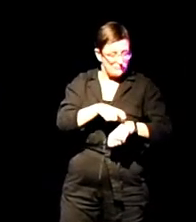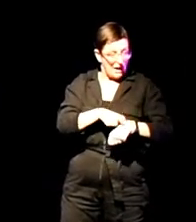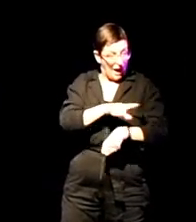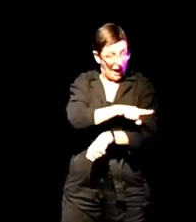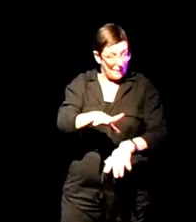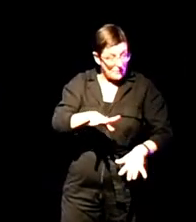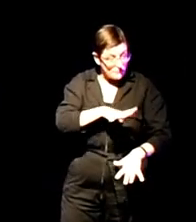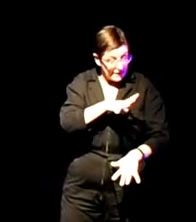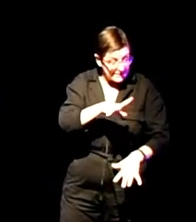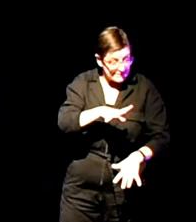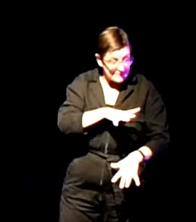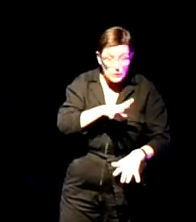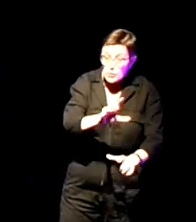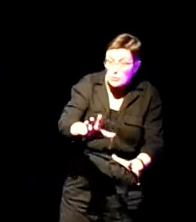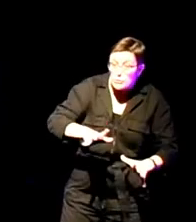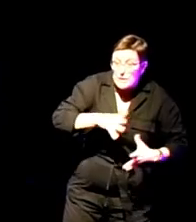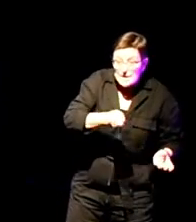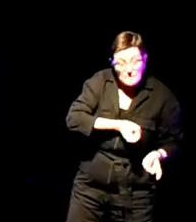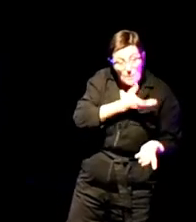Are you ready for a poem?